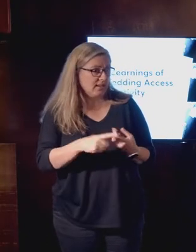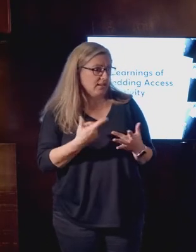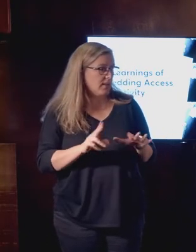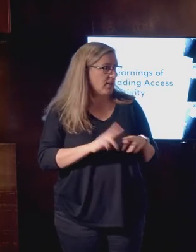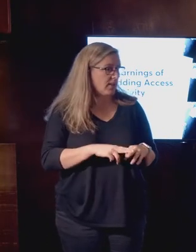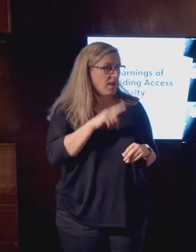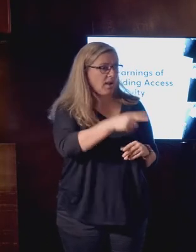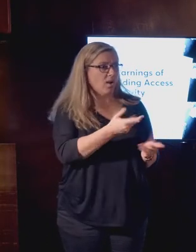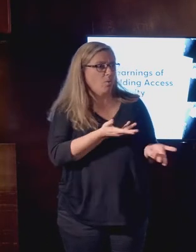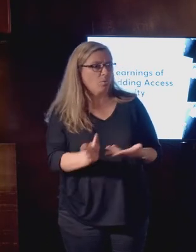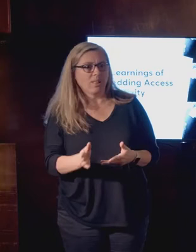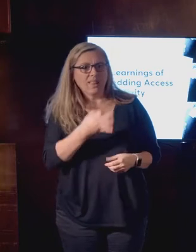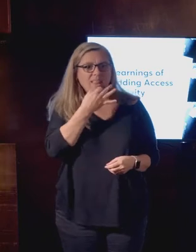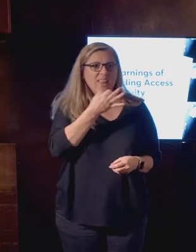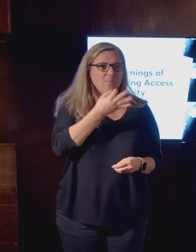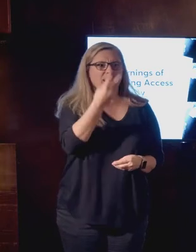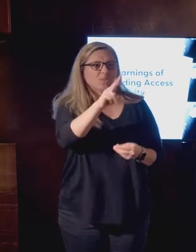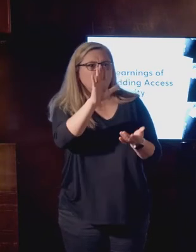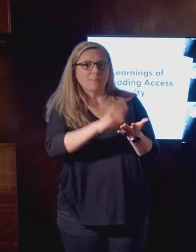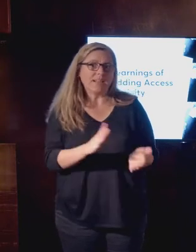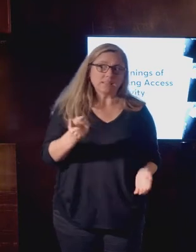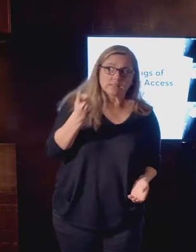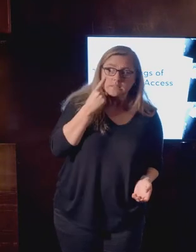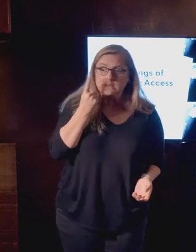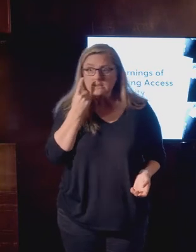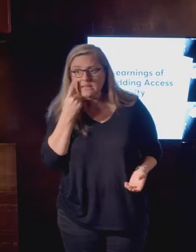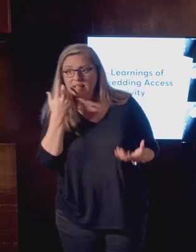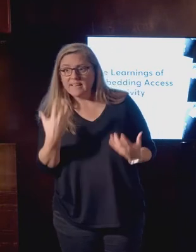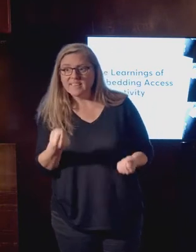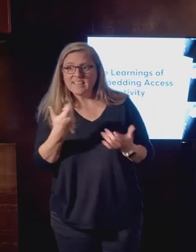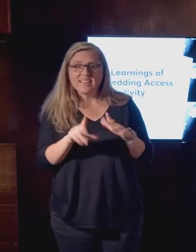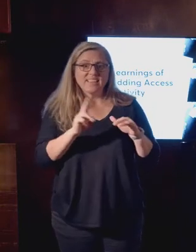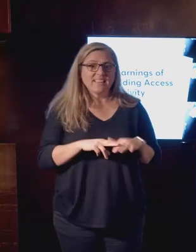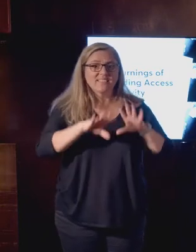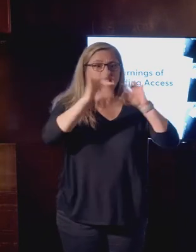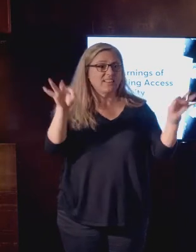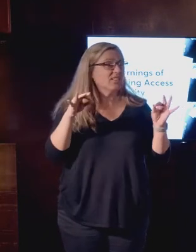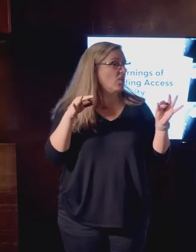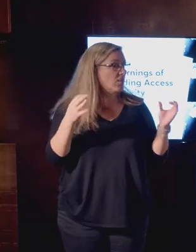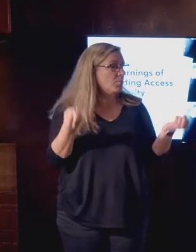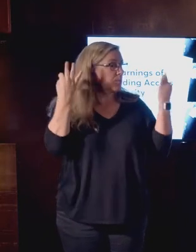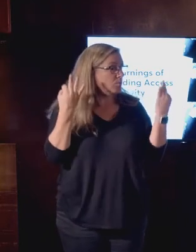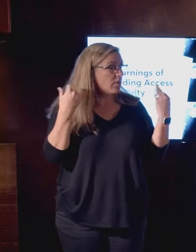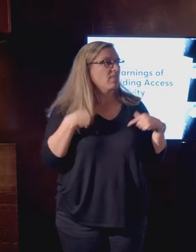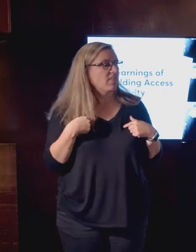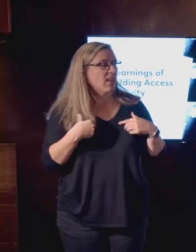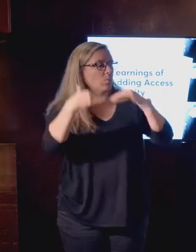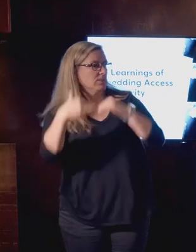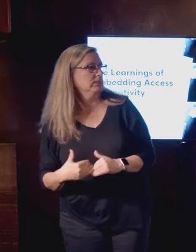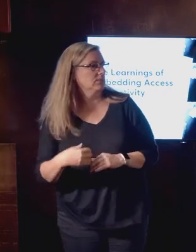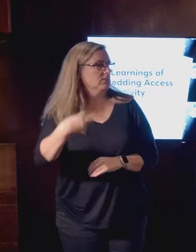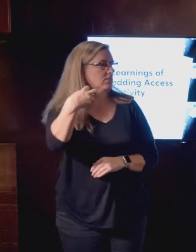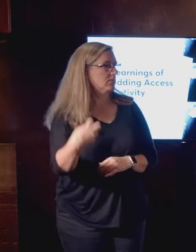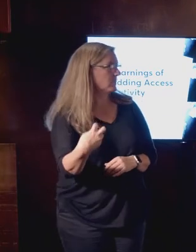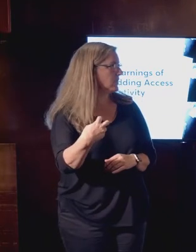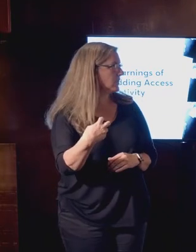I'll come back in about 20 minutes to see and then they can sit down and clock off if there's no need. Okay.